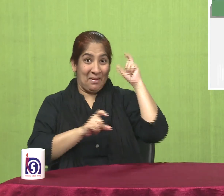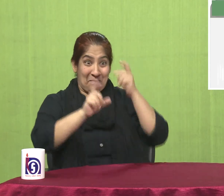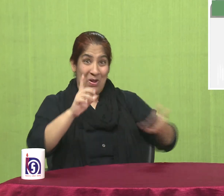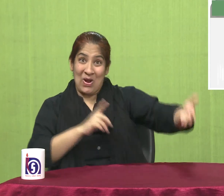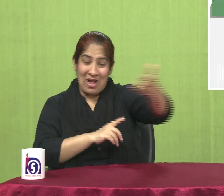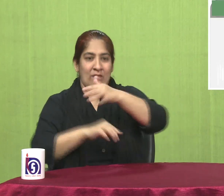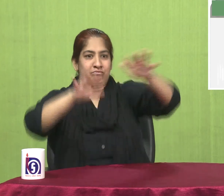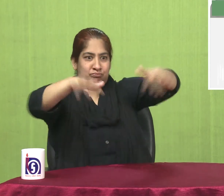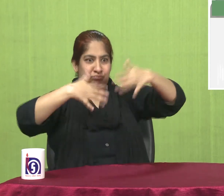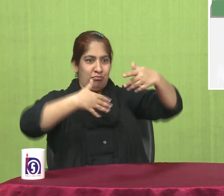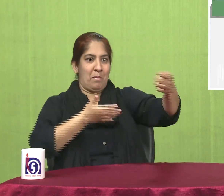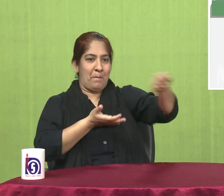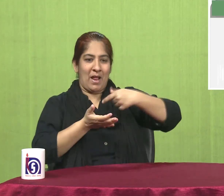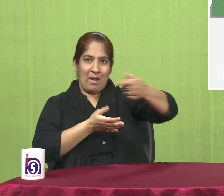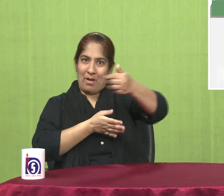when an enterprise or company is formed,